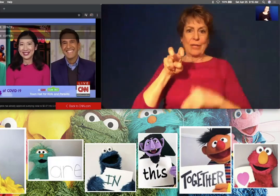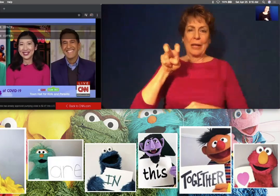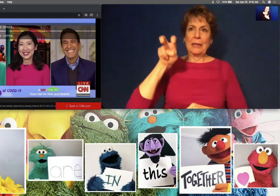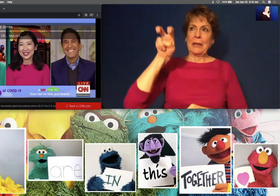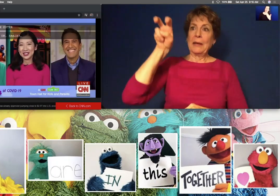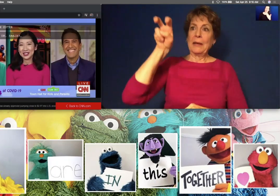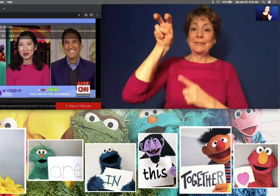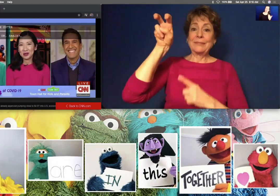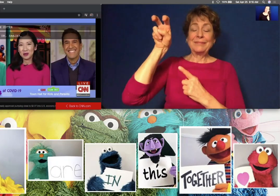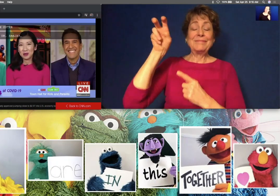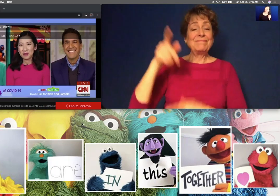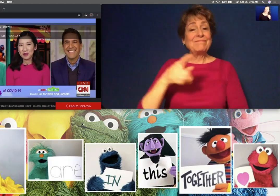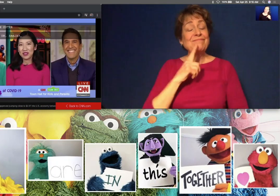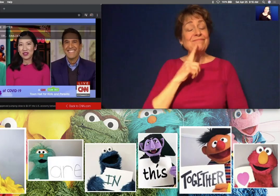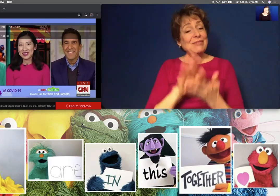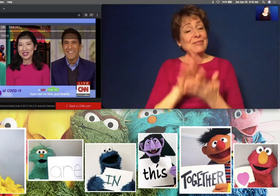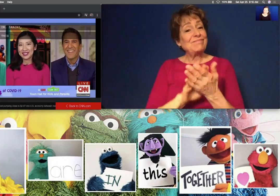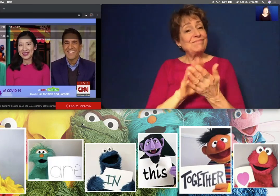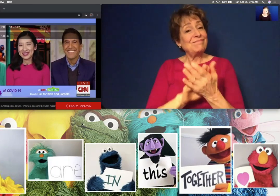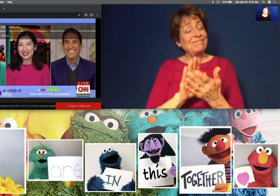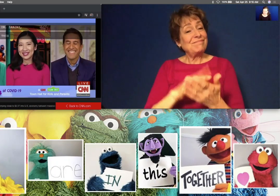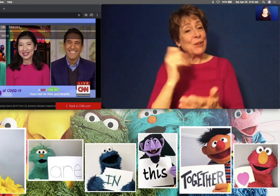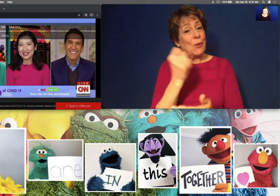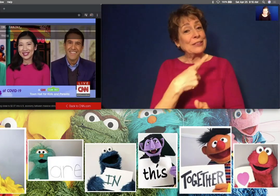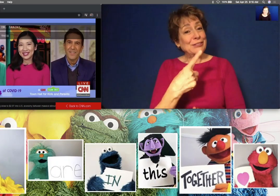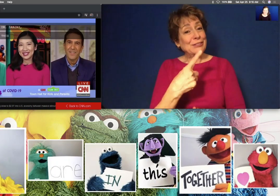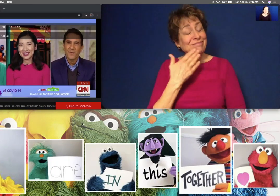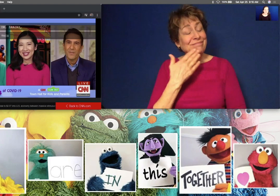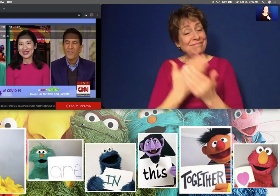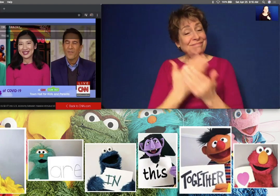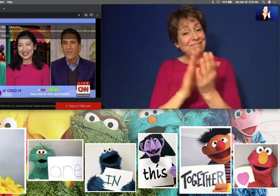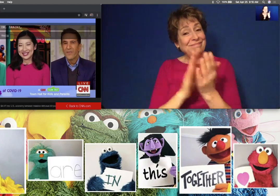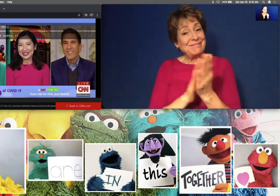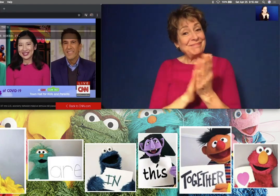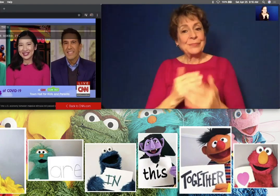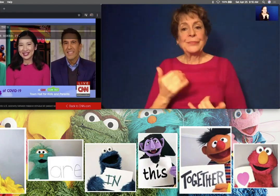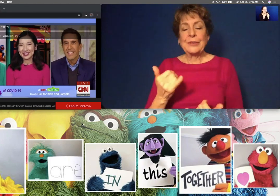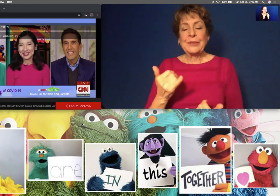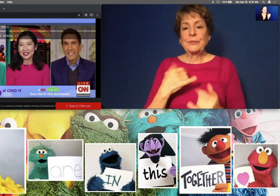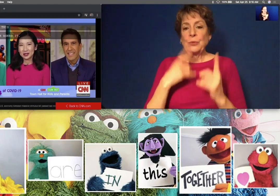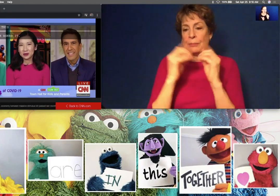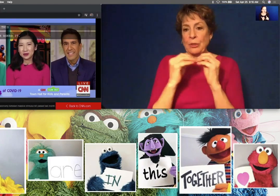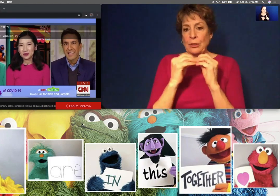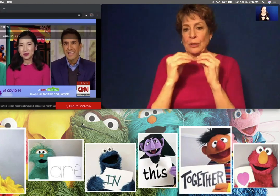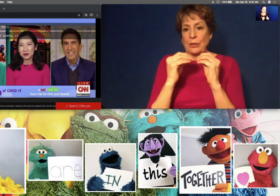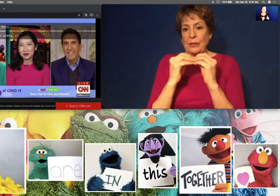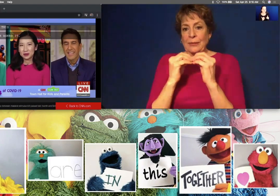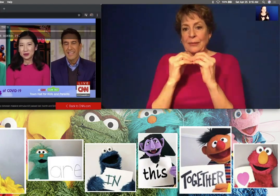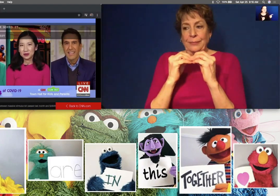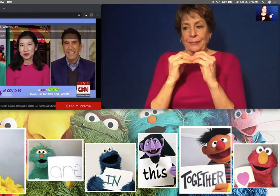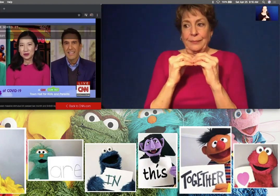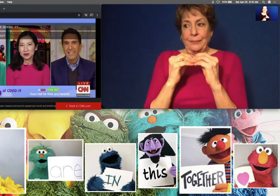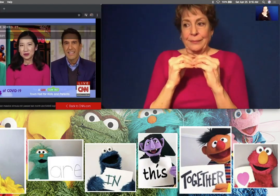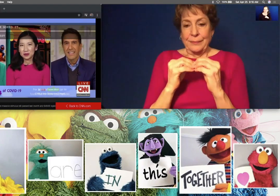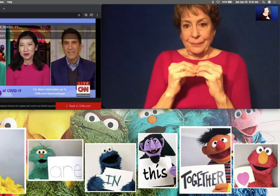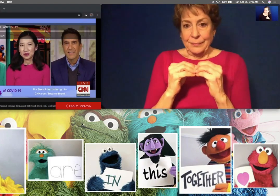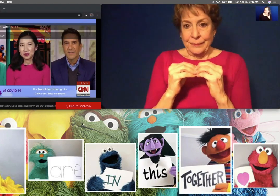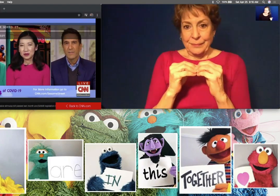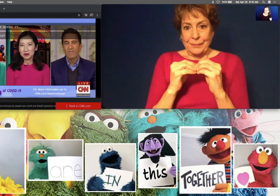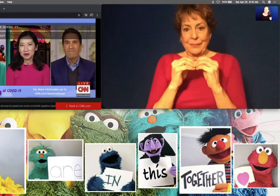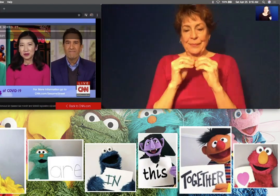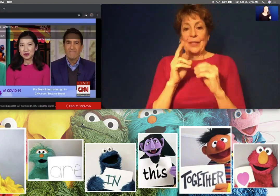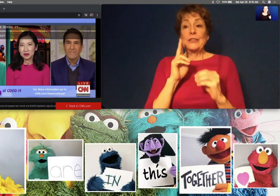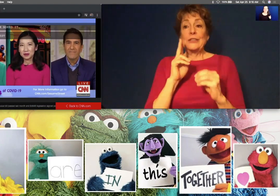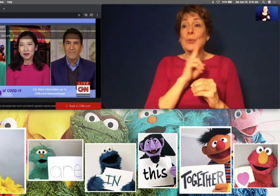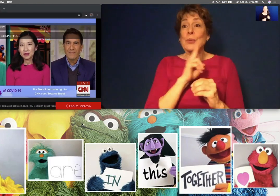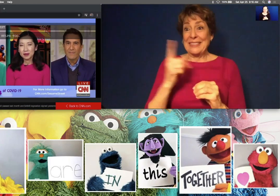until Sam and Grover asked it. The kids do ask the best questions, and Grover helps too. We have time for one more question right now. This